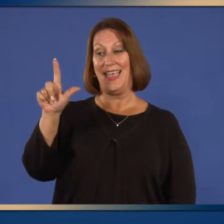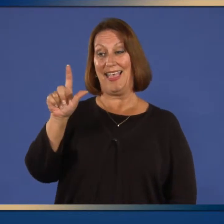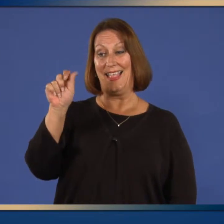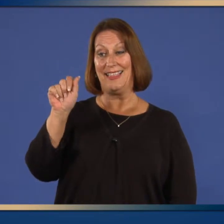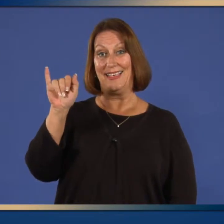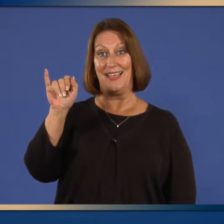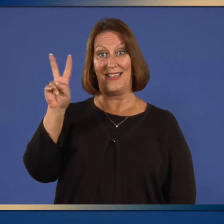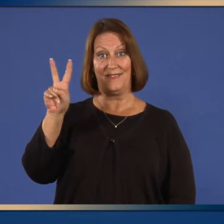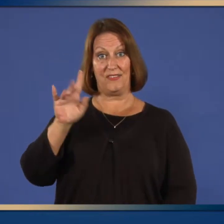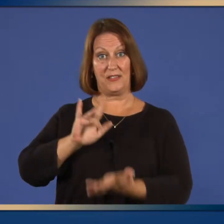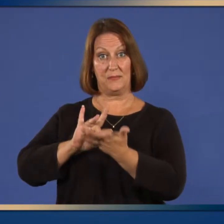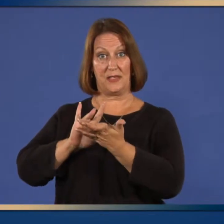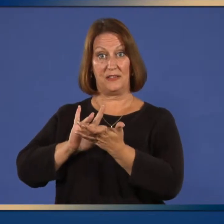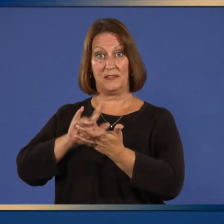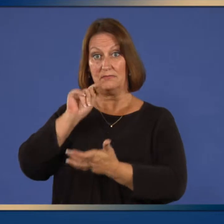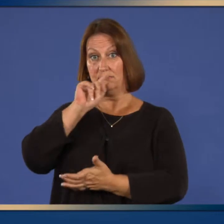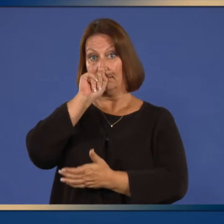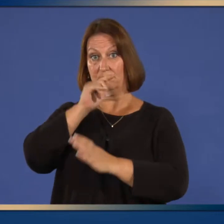years.